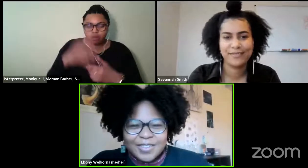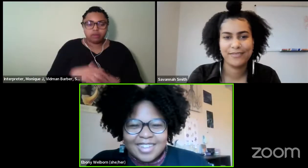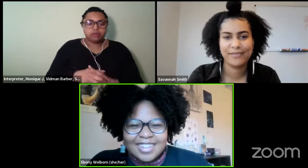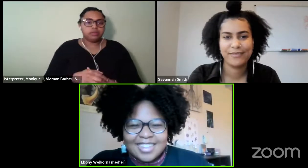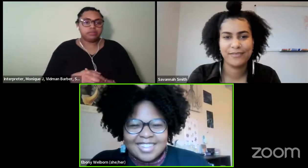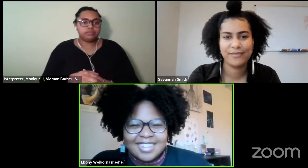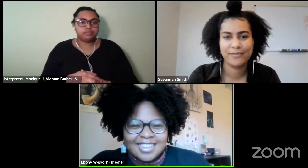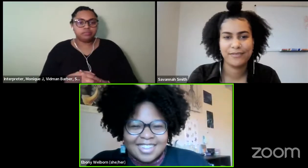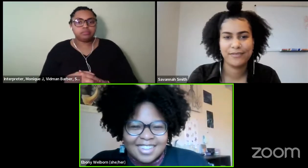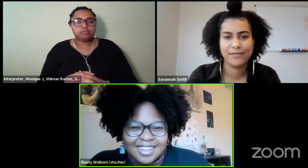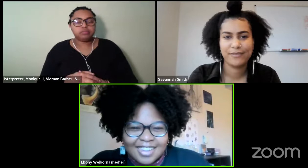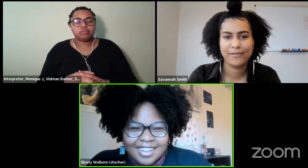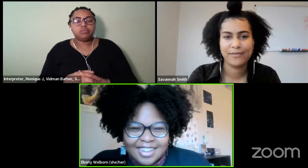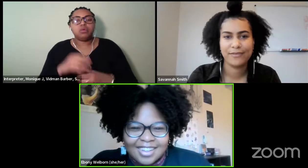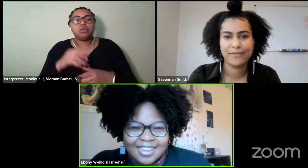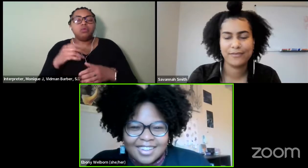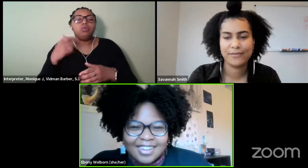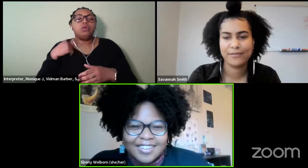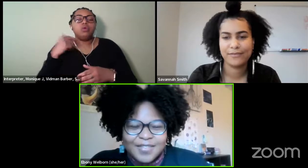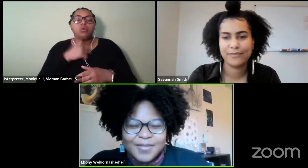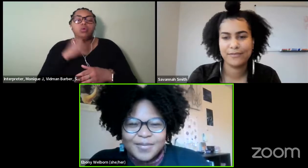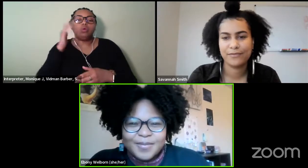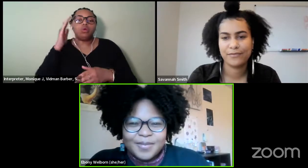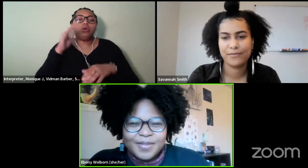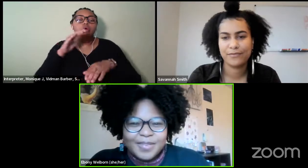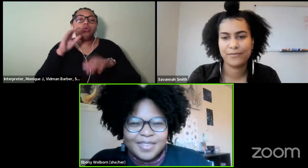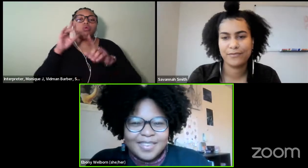Ooh, nature walks.